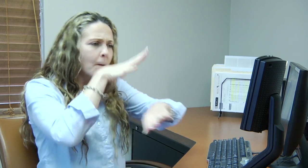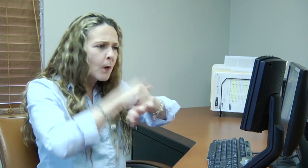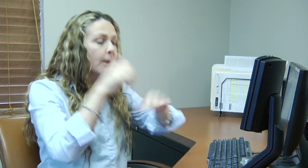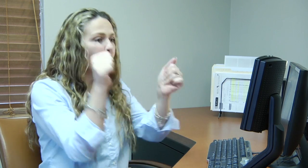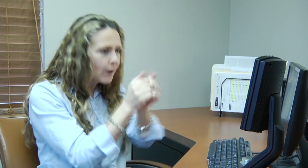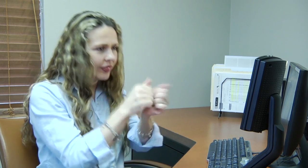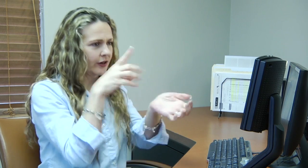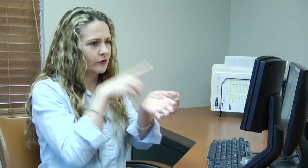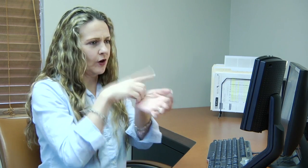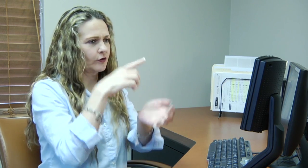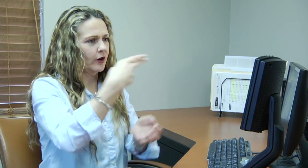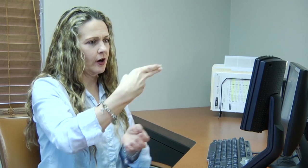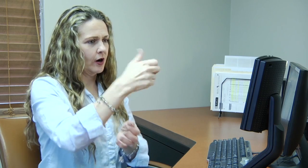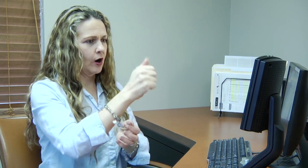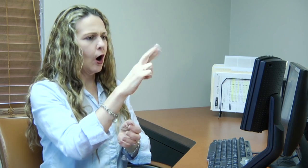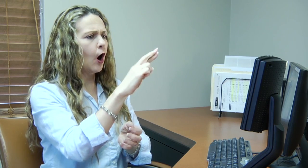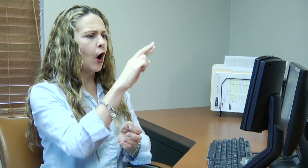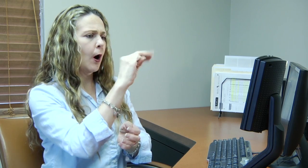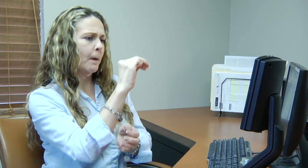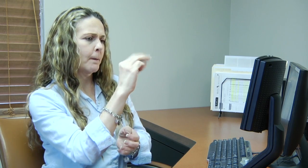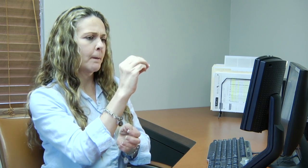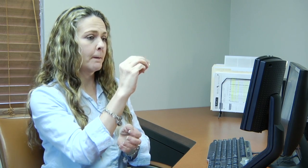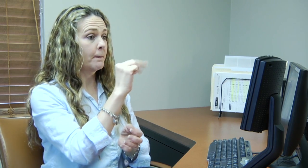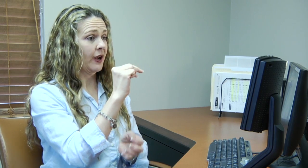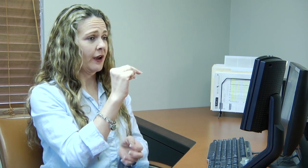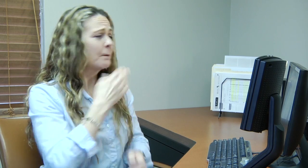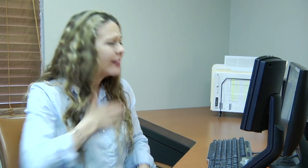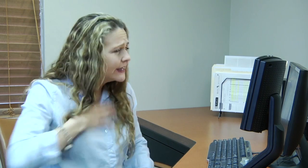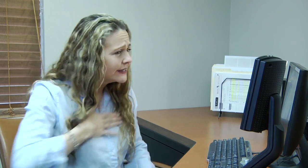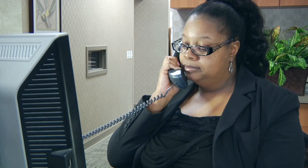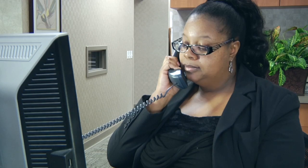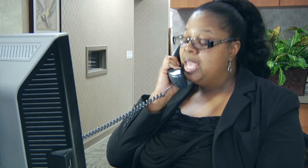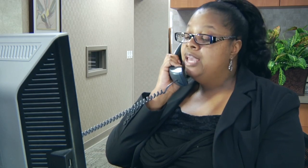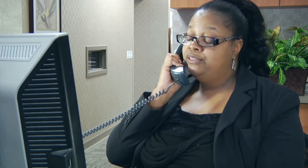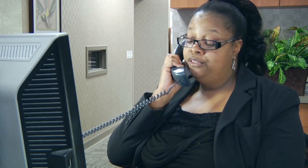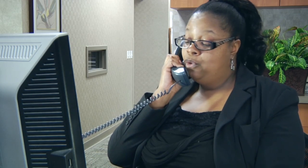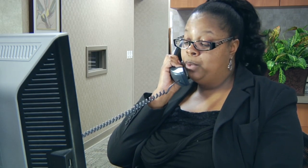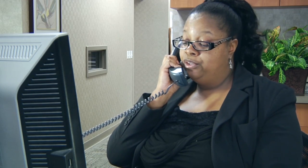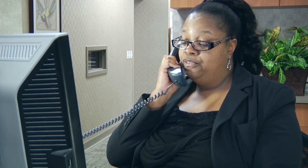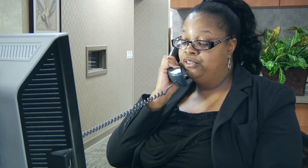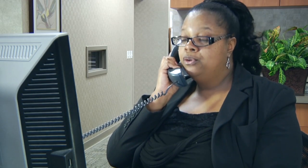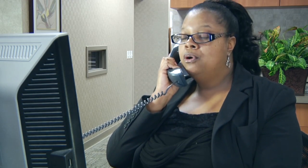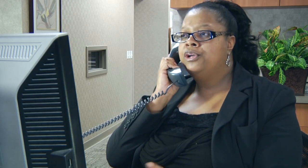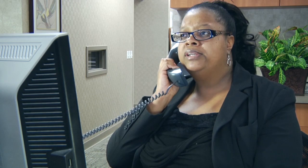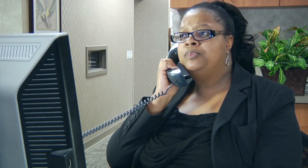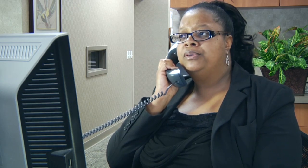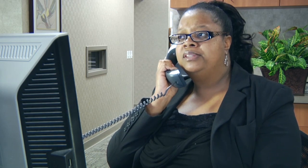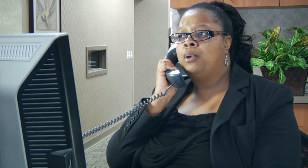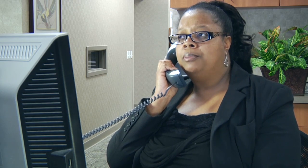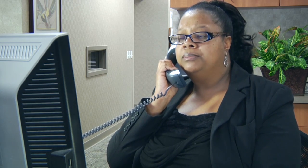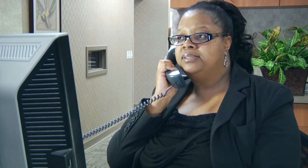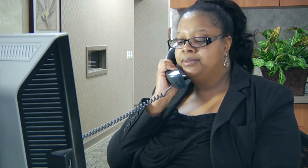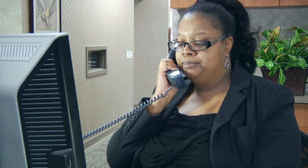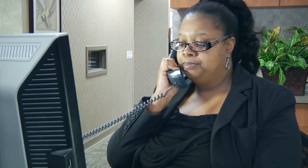Hi, my name is Christine Womack. I'd like to make an appointment to see Dr. Harmon. Is this for a regular physical or are you